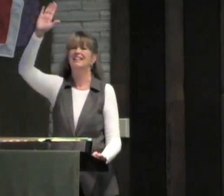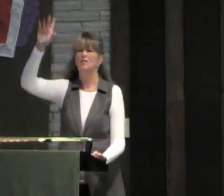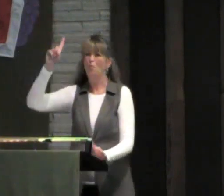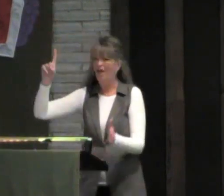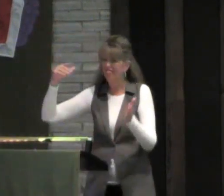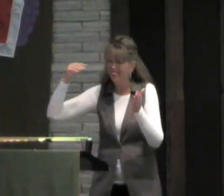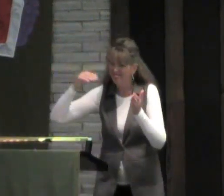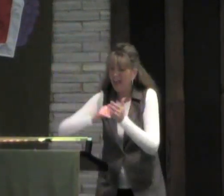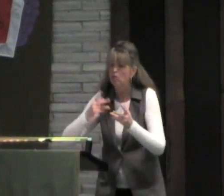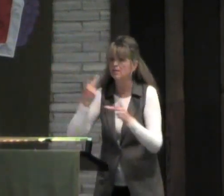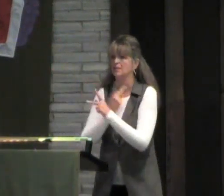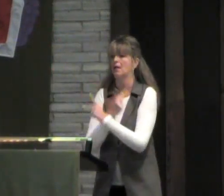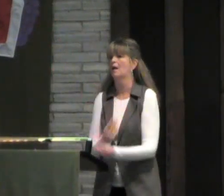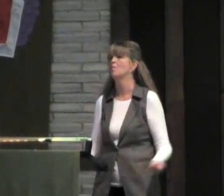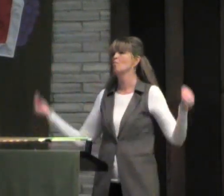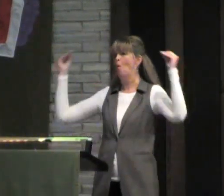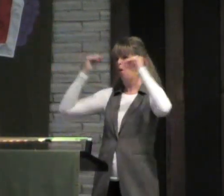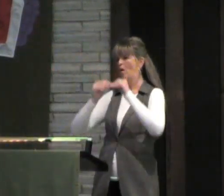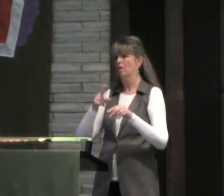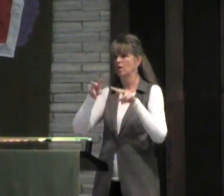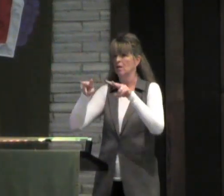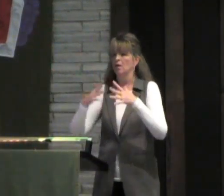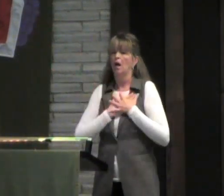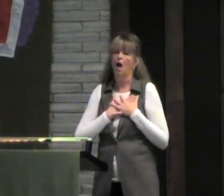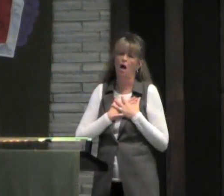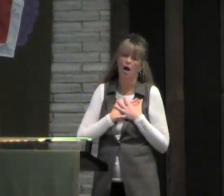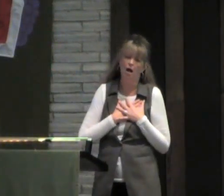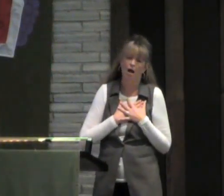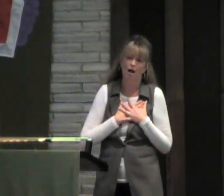great. So his is 1,000 times more.